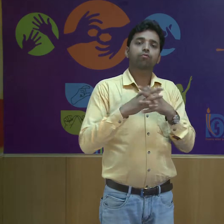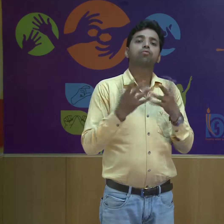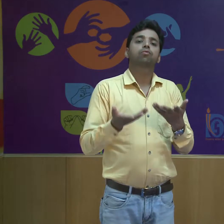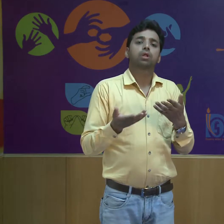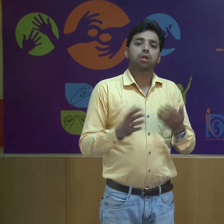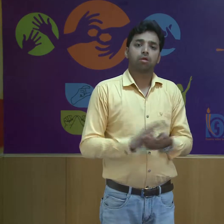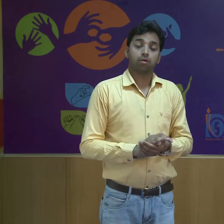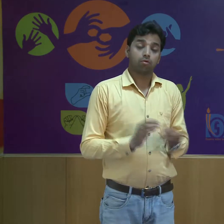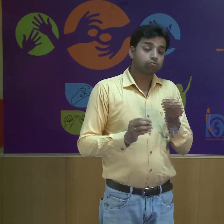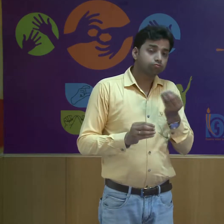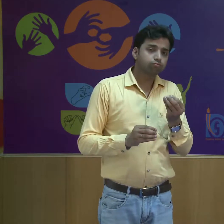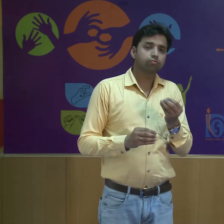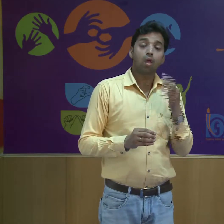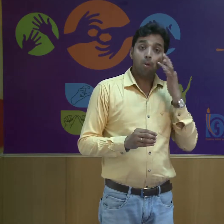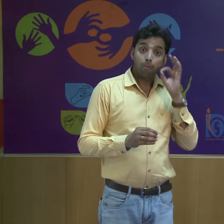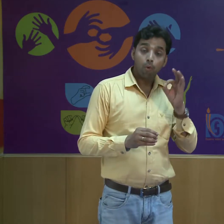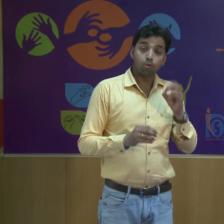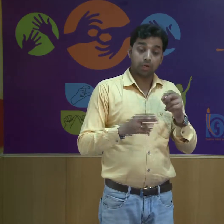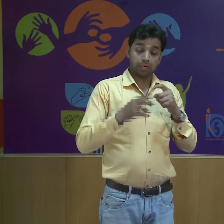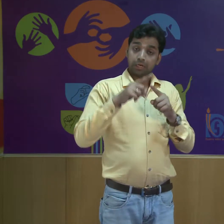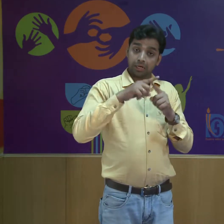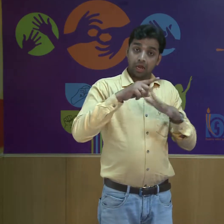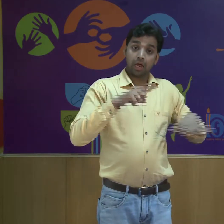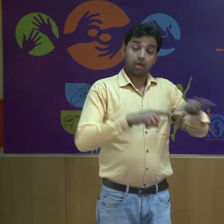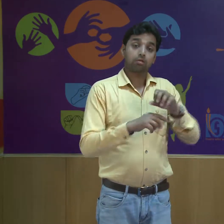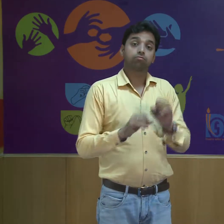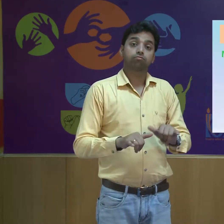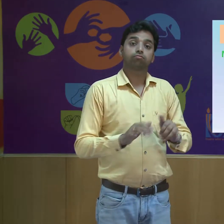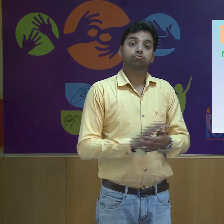Few important tribes of India are Munda,